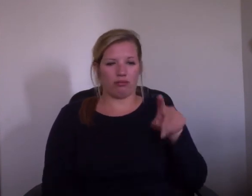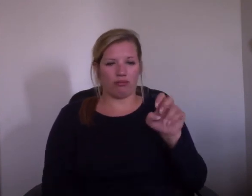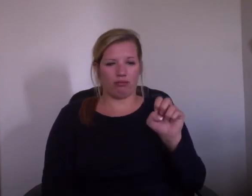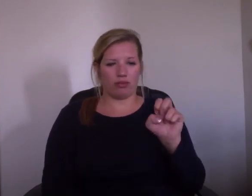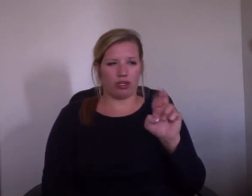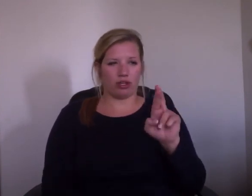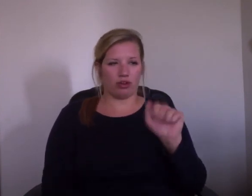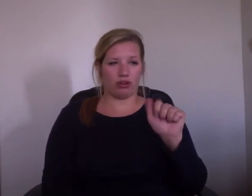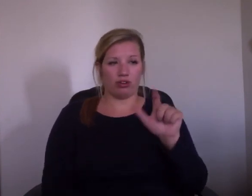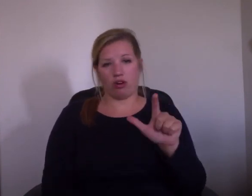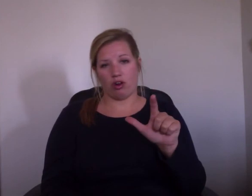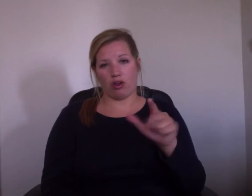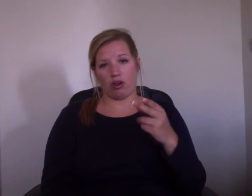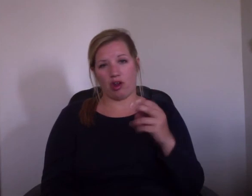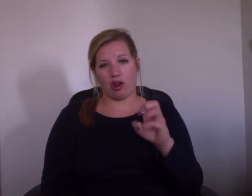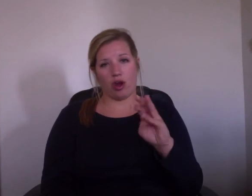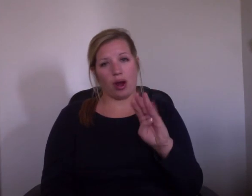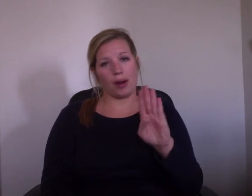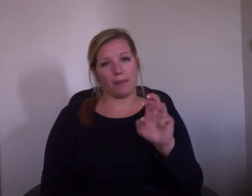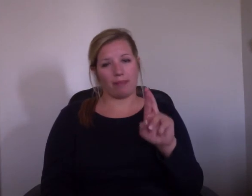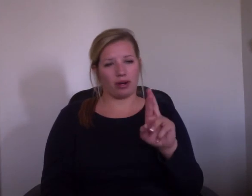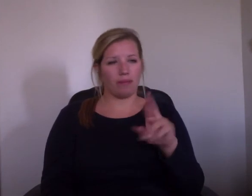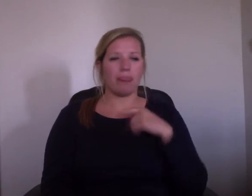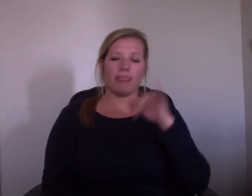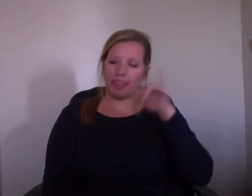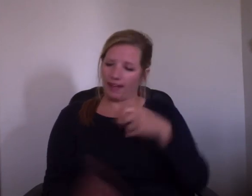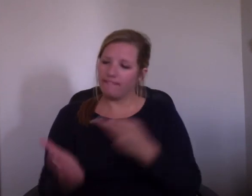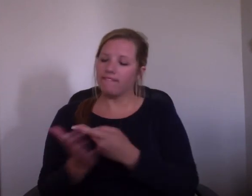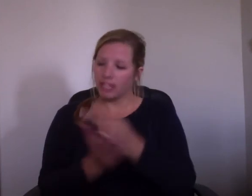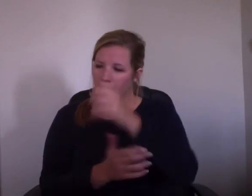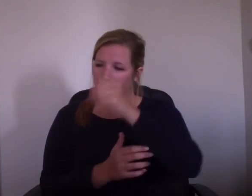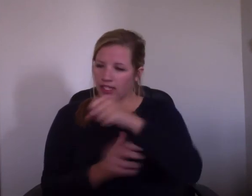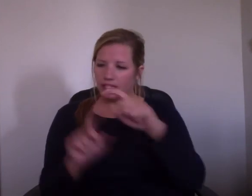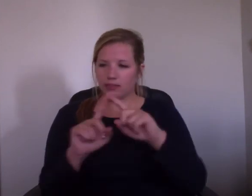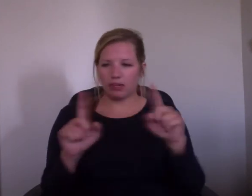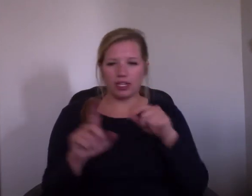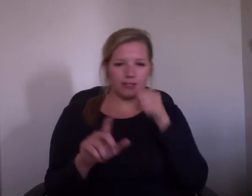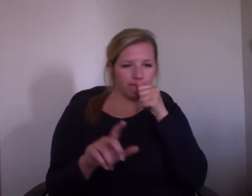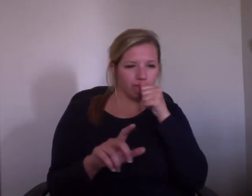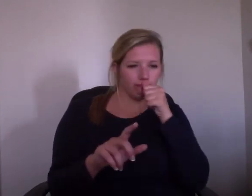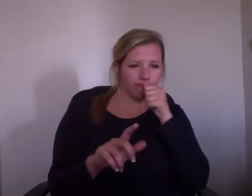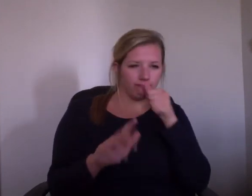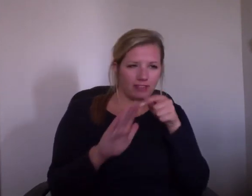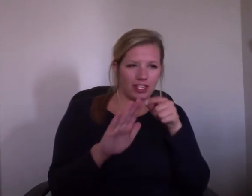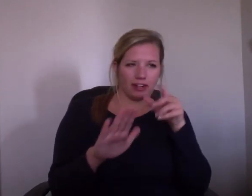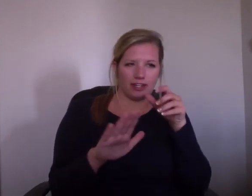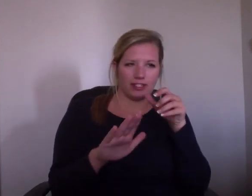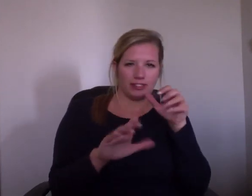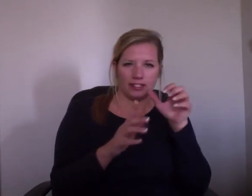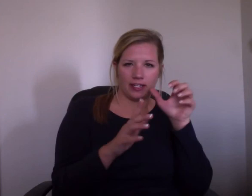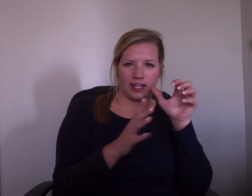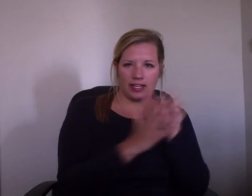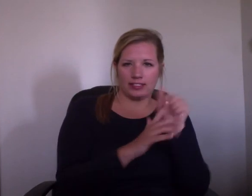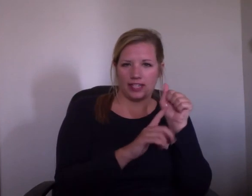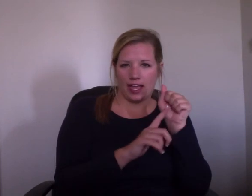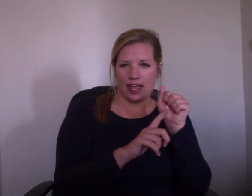a failure and a loss of life, but it was a sneak attack. We didn't have a chance of defending ourselves the way